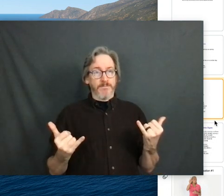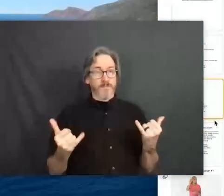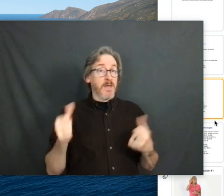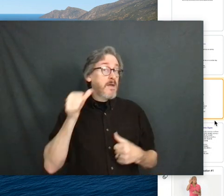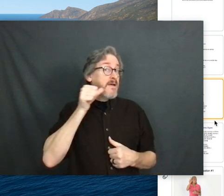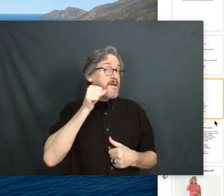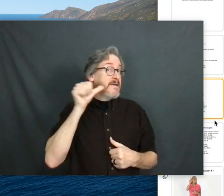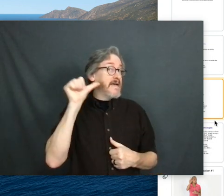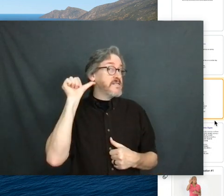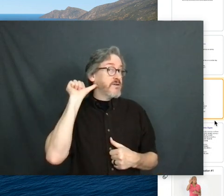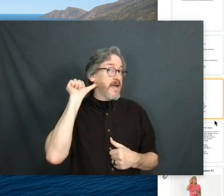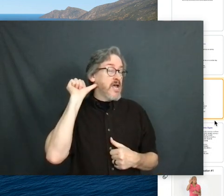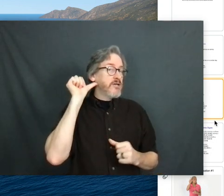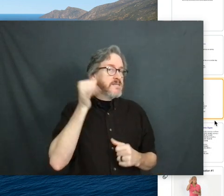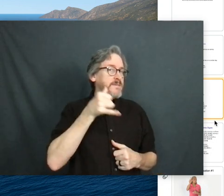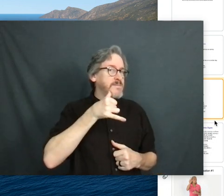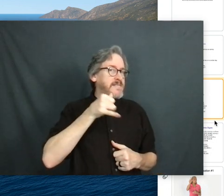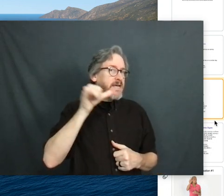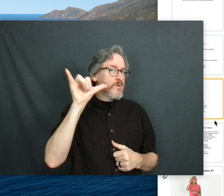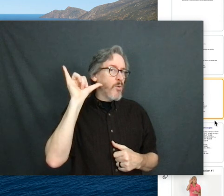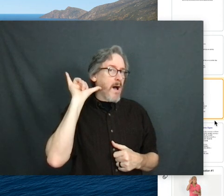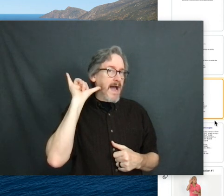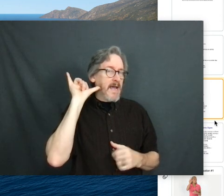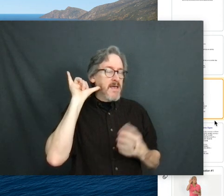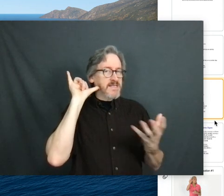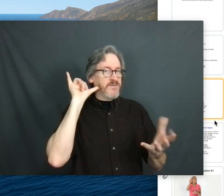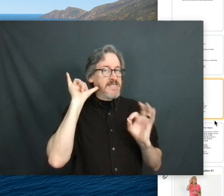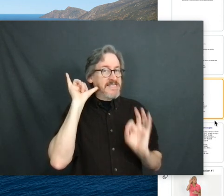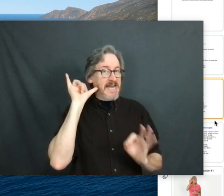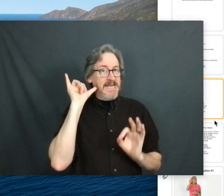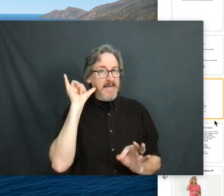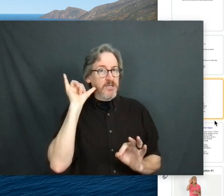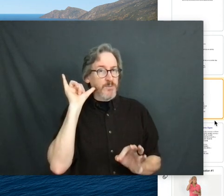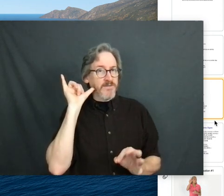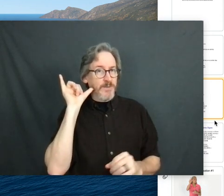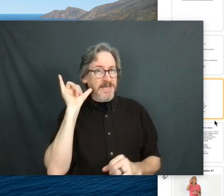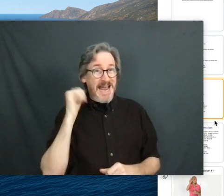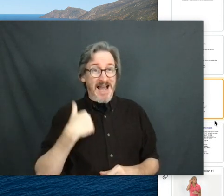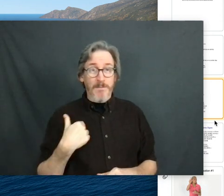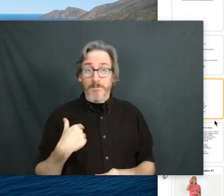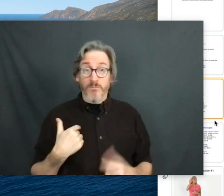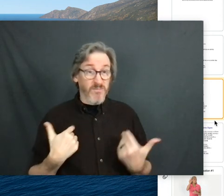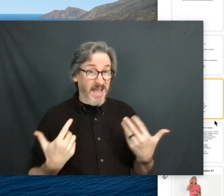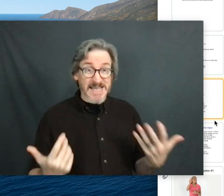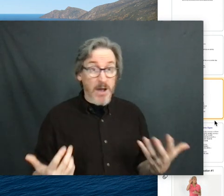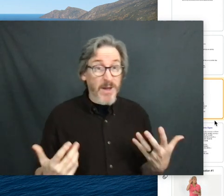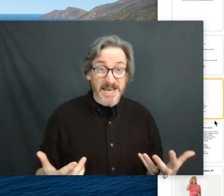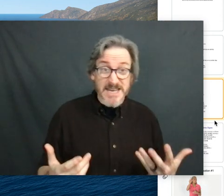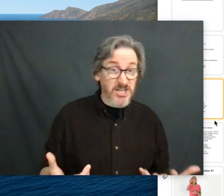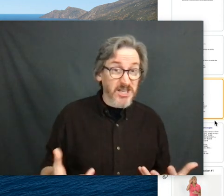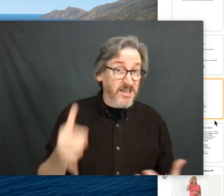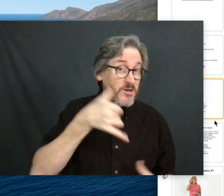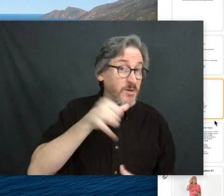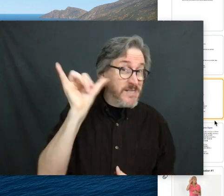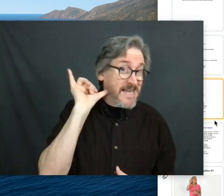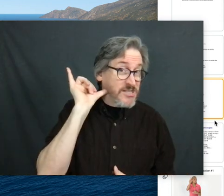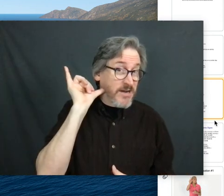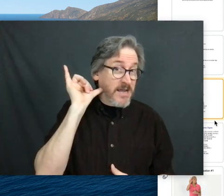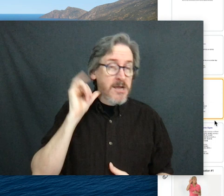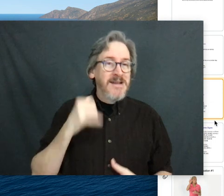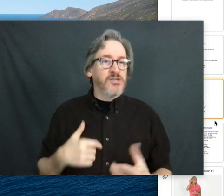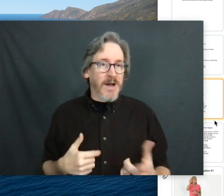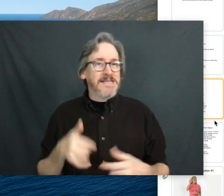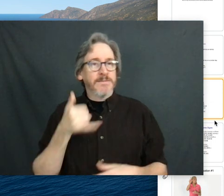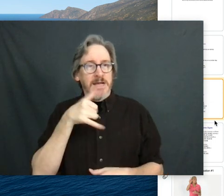today, yesterday, you'll sometimes see it with a Y. That's a very signed English way of doing it. It's how I initially learned it was